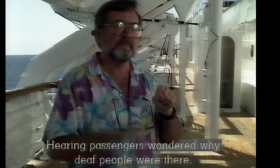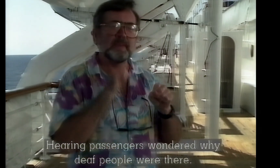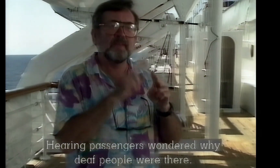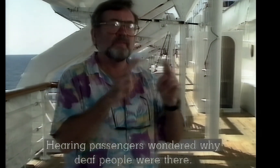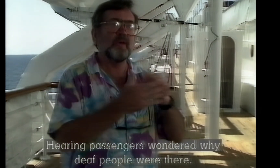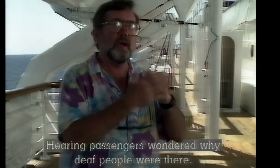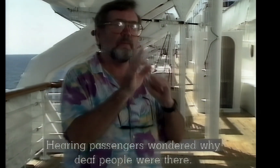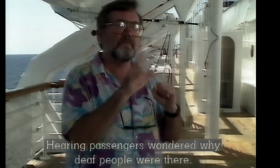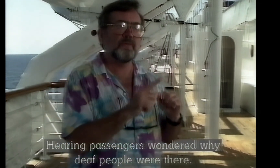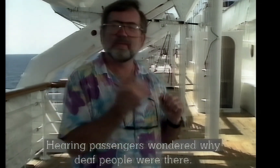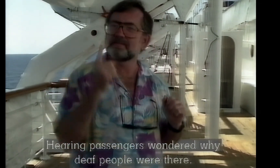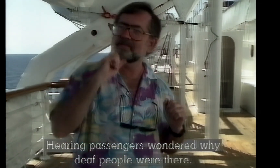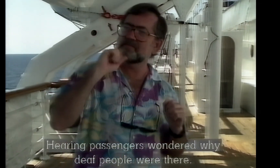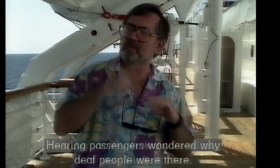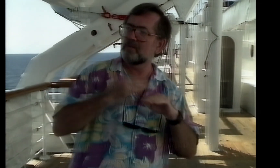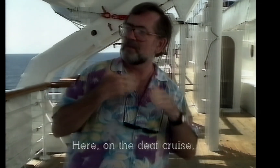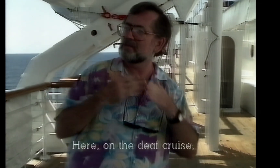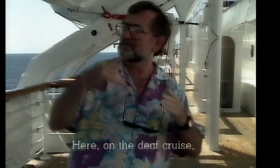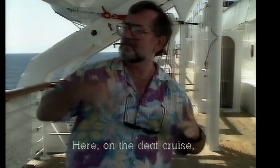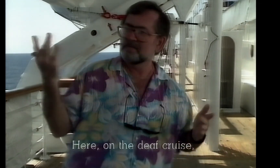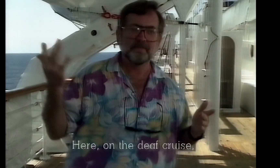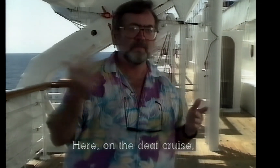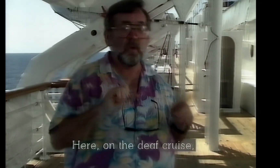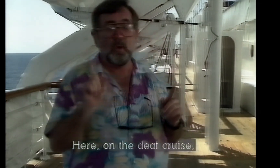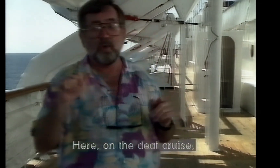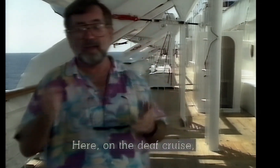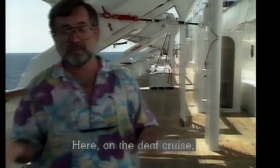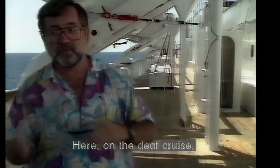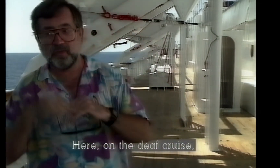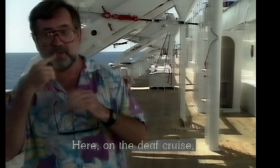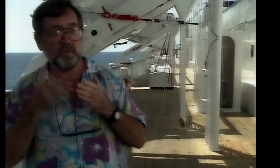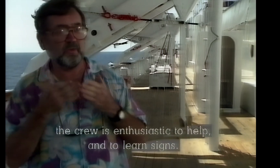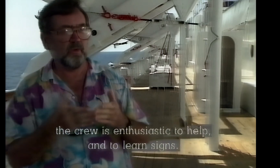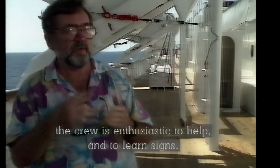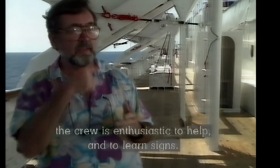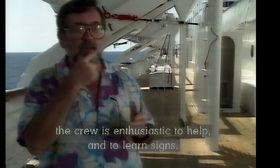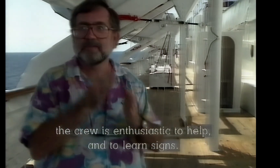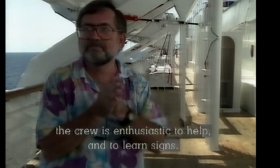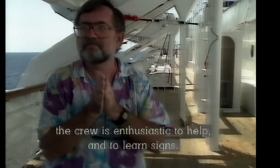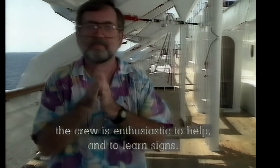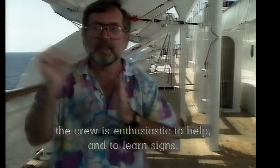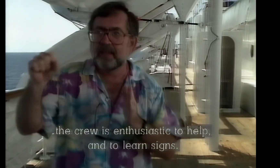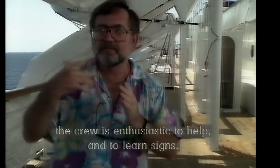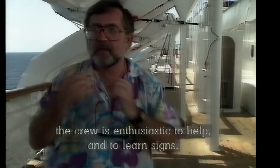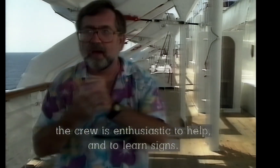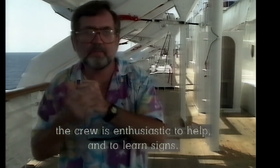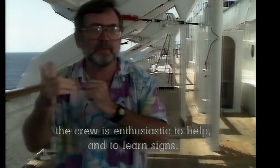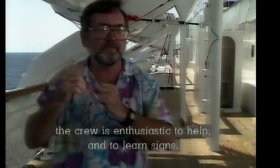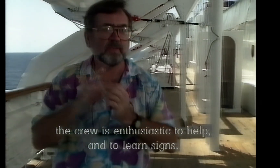The hearing passengers wondered why deaf people were on their cruise, whereas here on the deaf cruise, the crew is enthusiastic to help and to